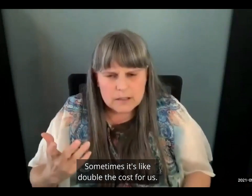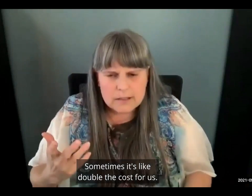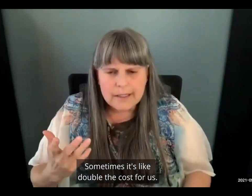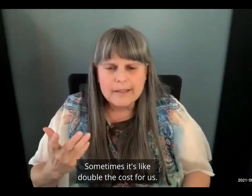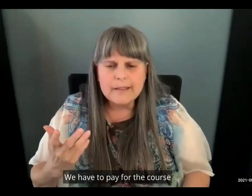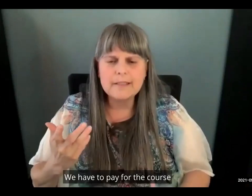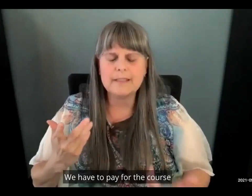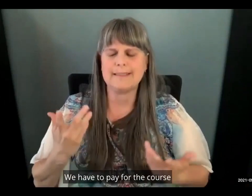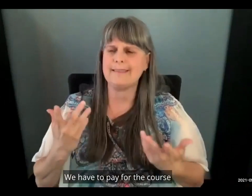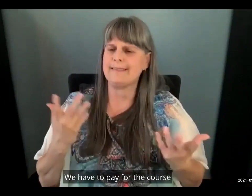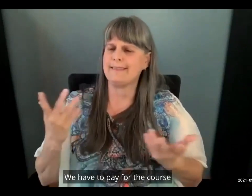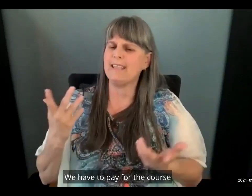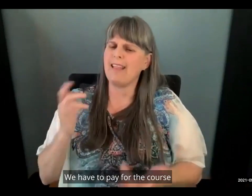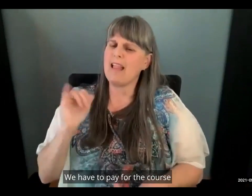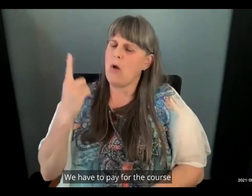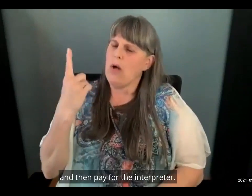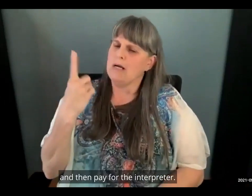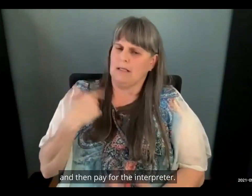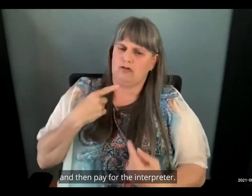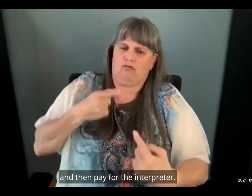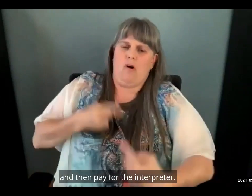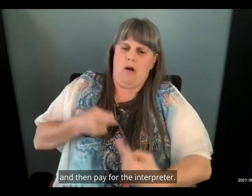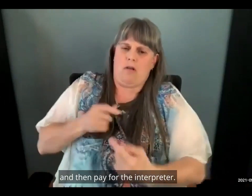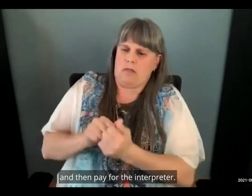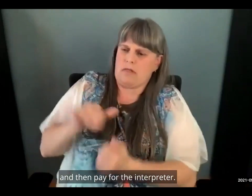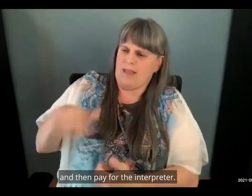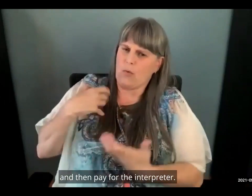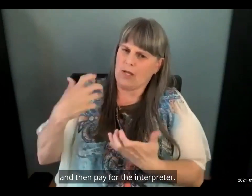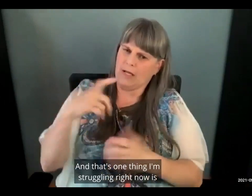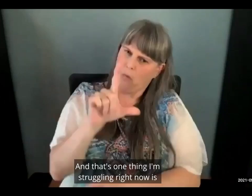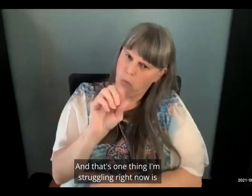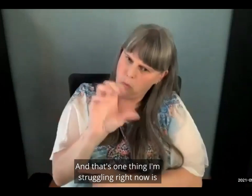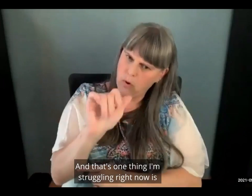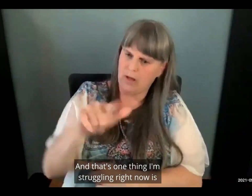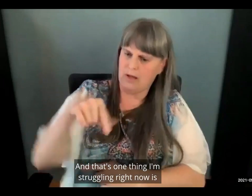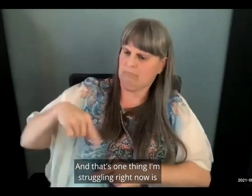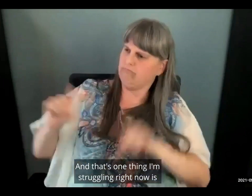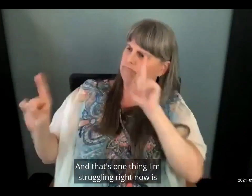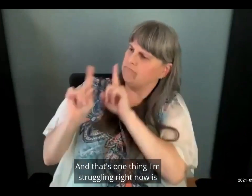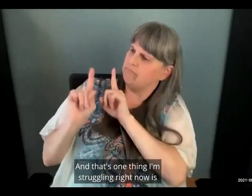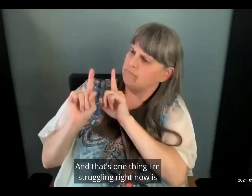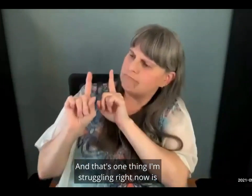cost for us. We have to, you know, pay for the course and then pay for the interpreter. And